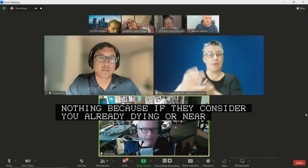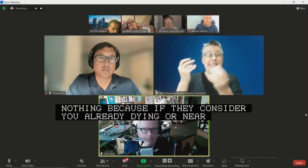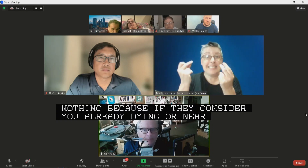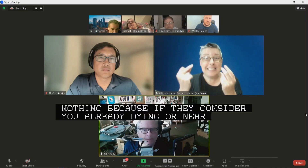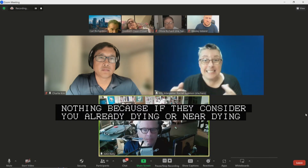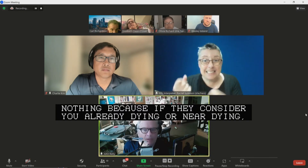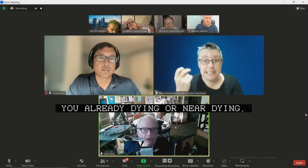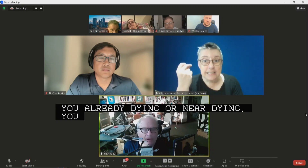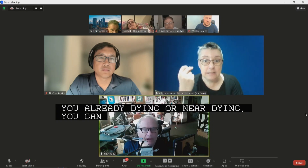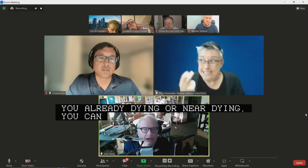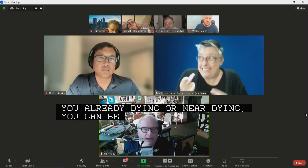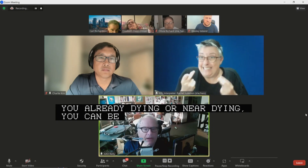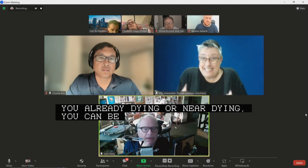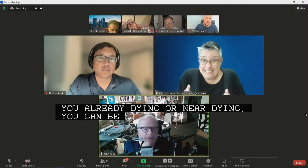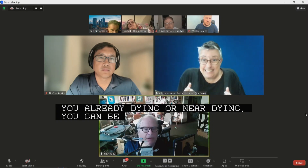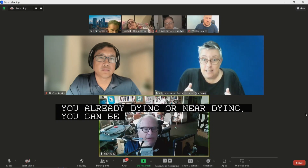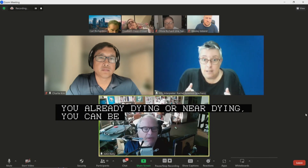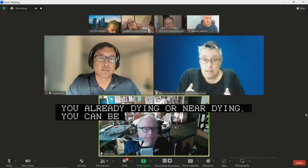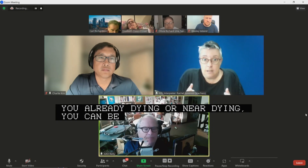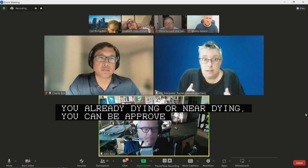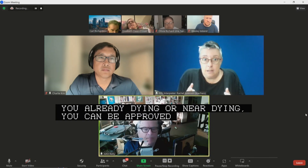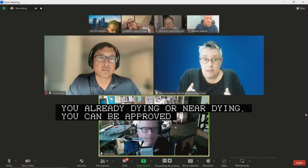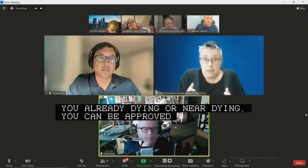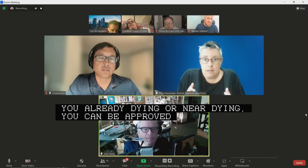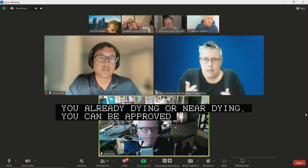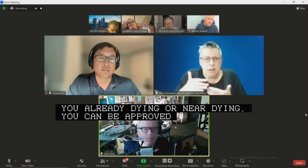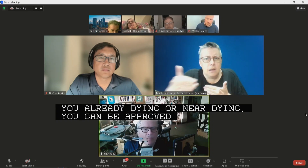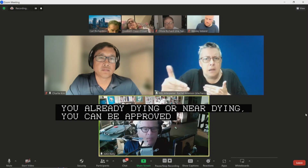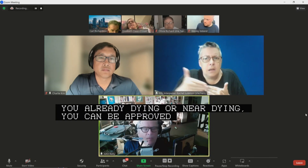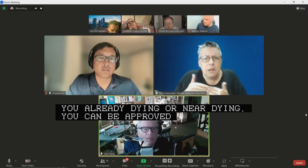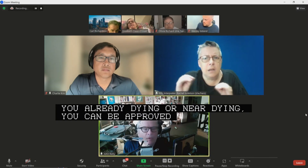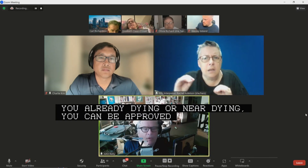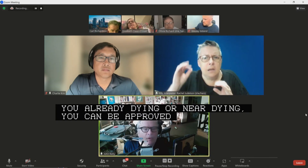immediately. And